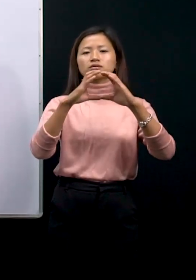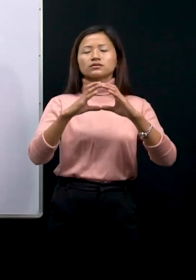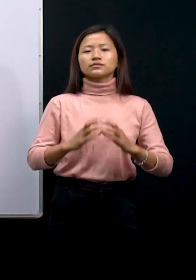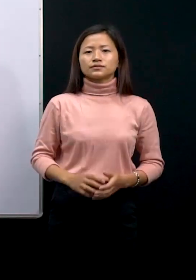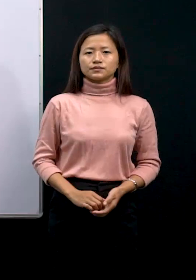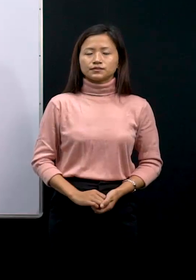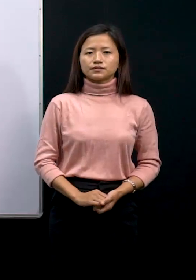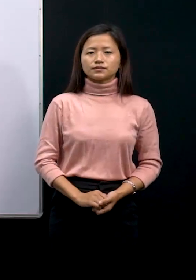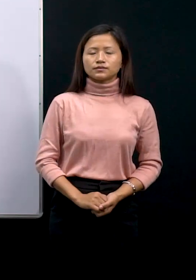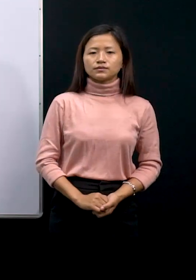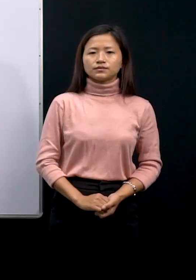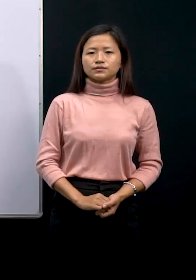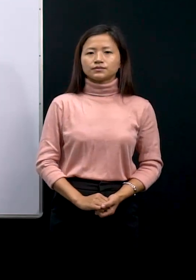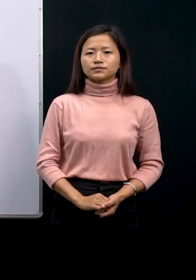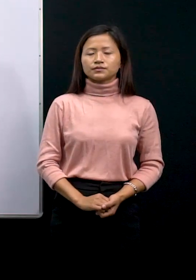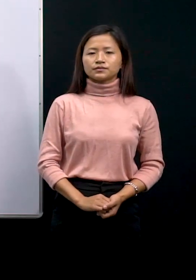quadrilateral.